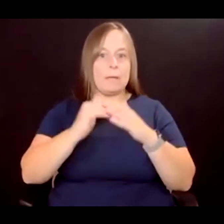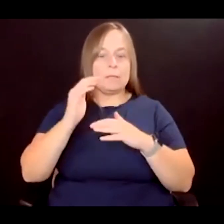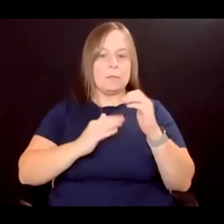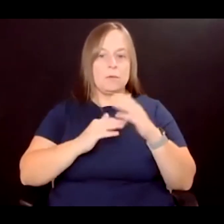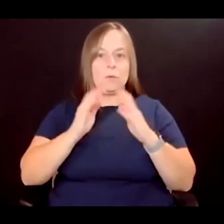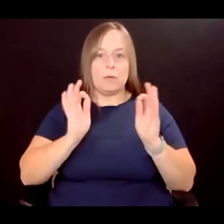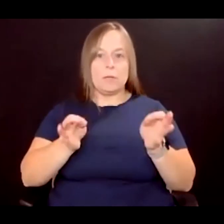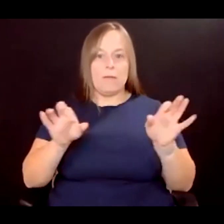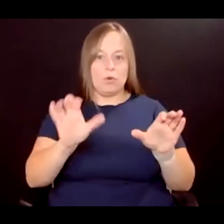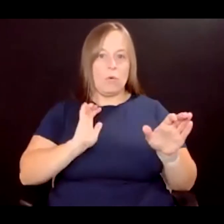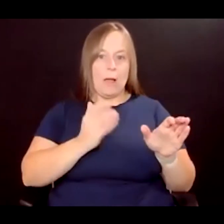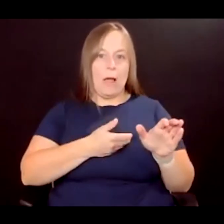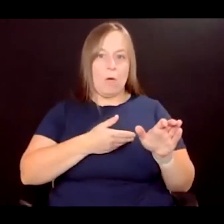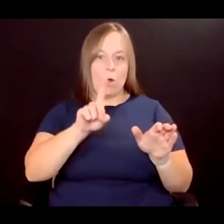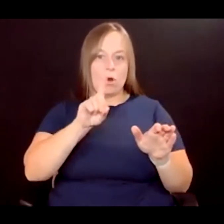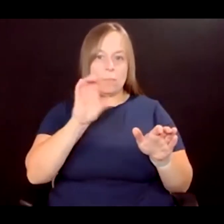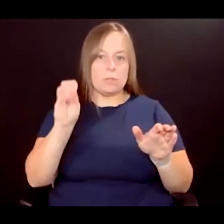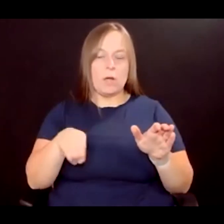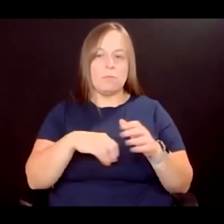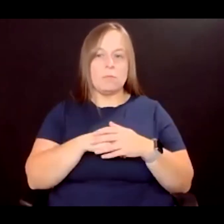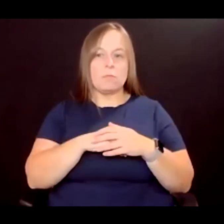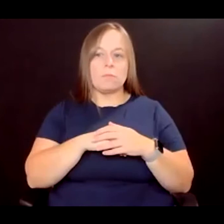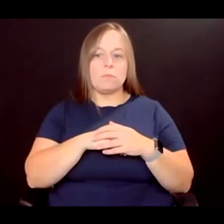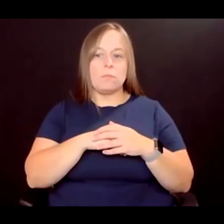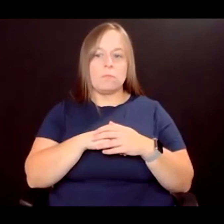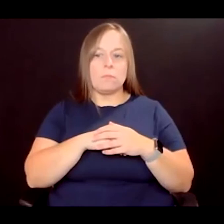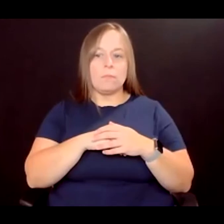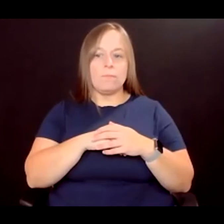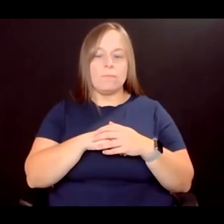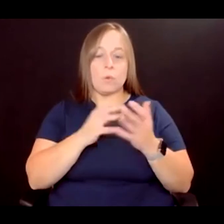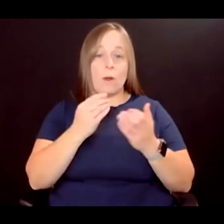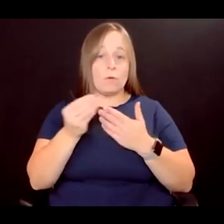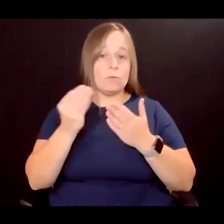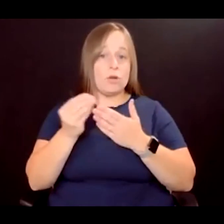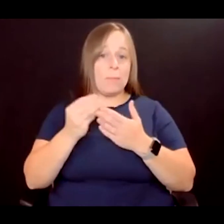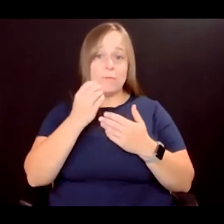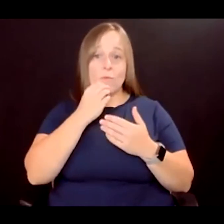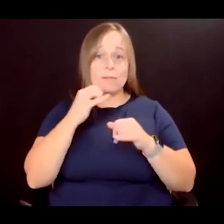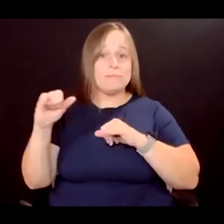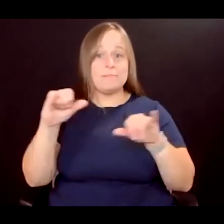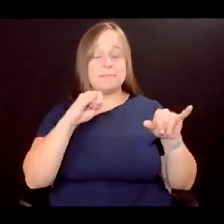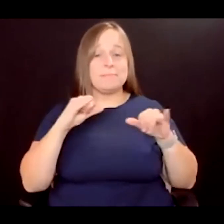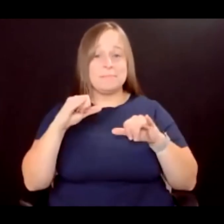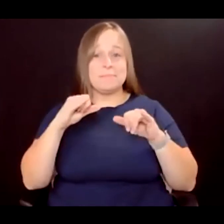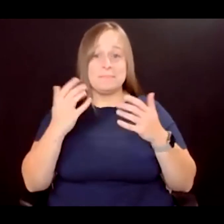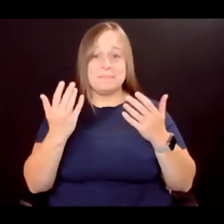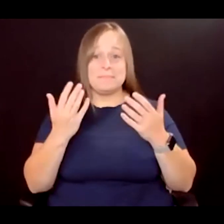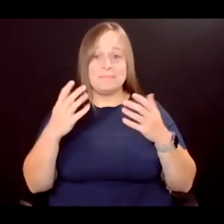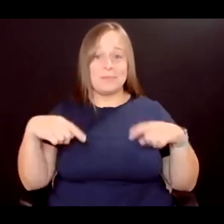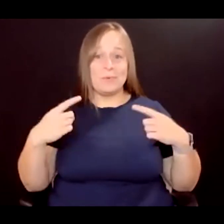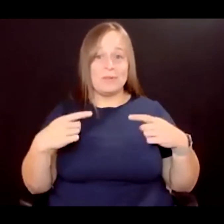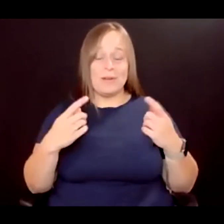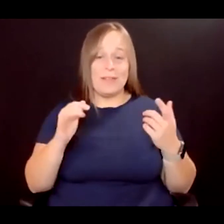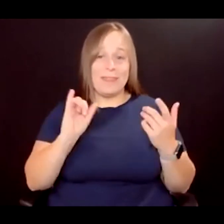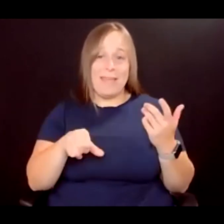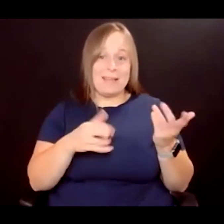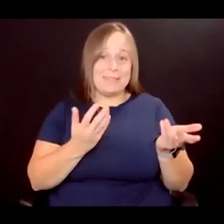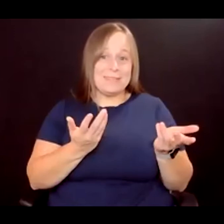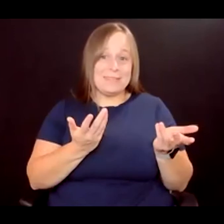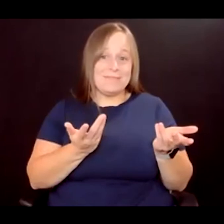their background is communications. So I think that we would have to go in clean house for certain with